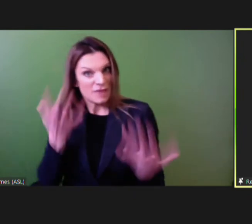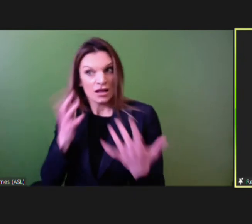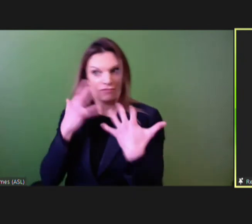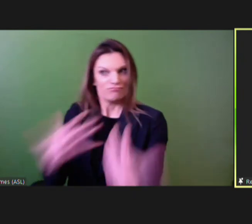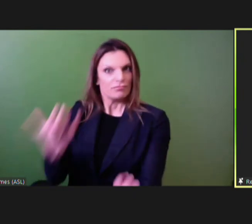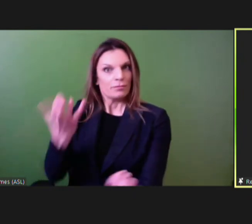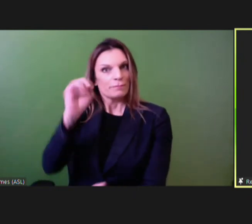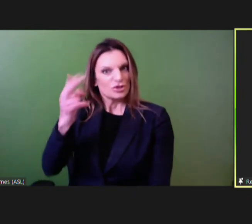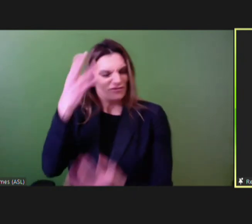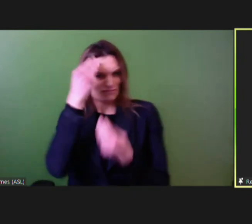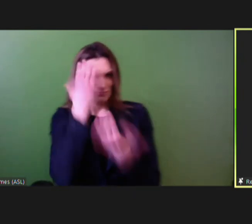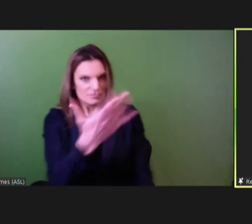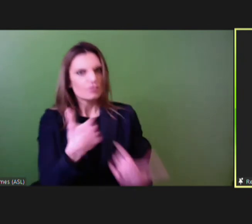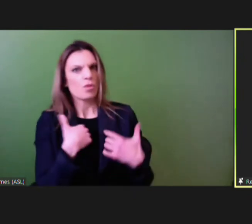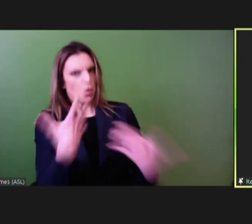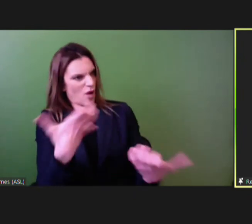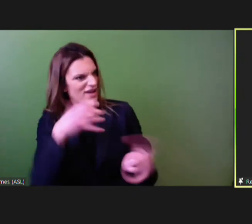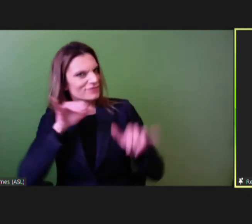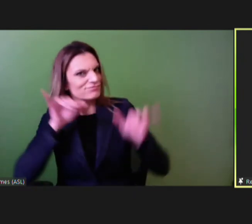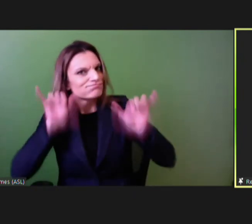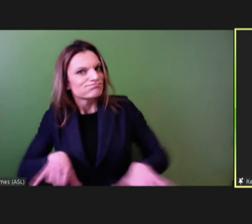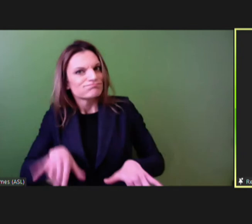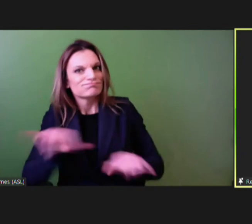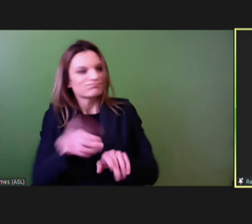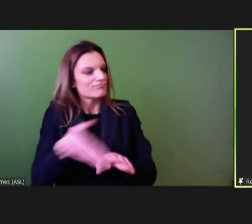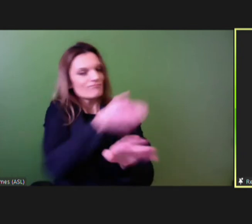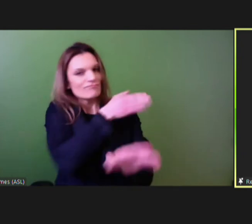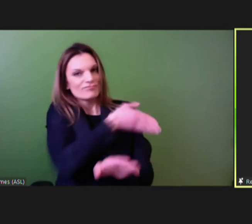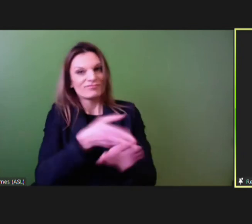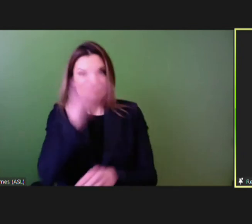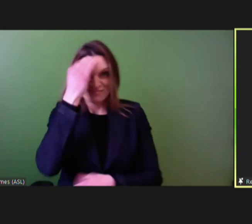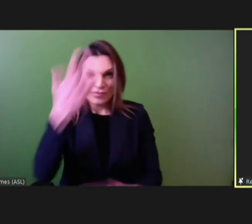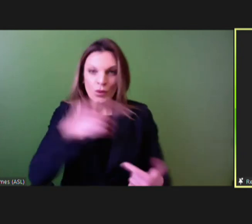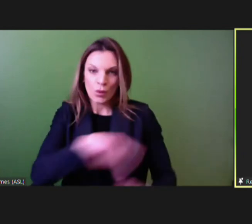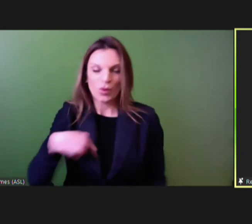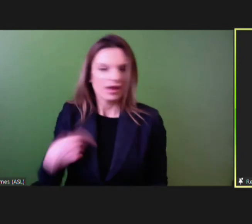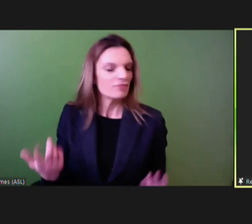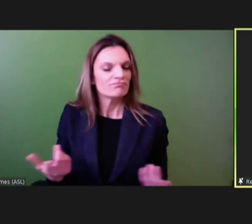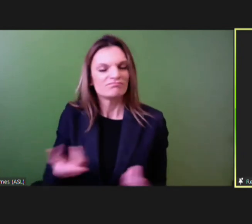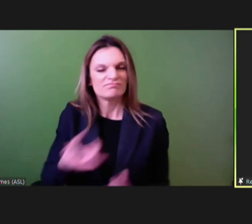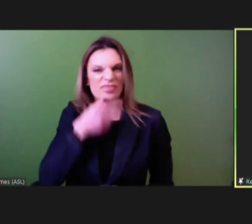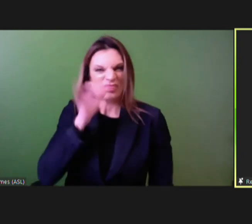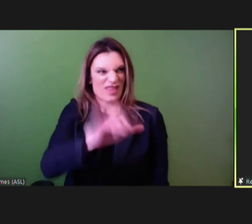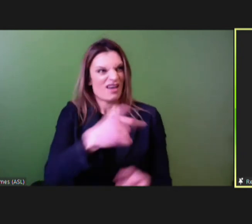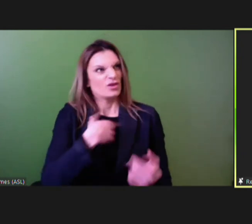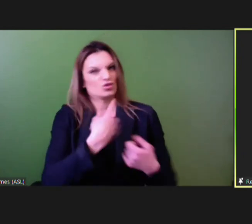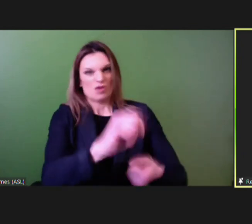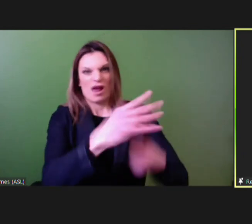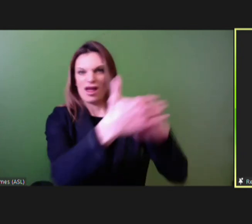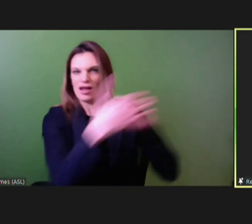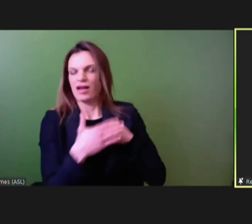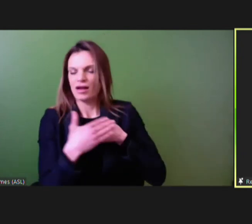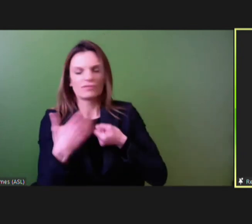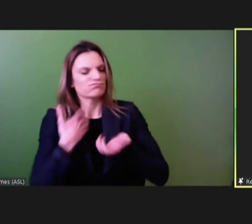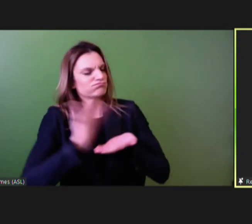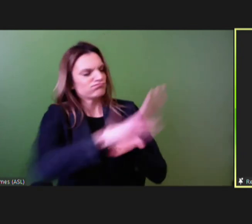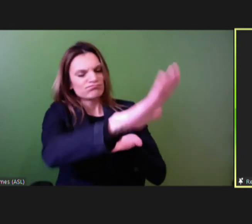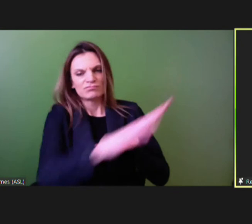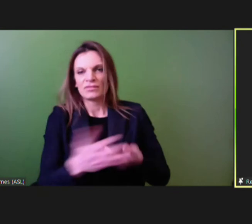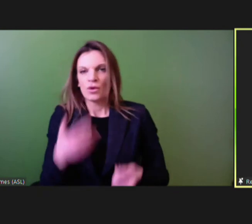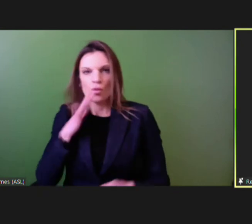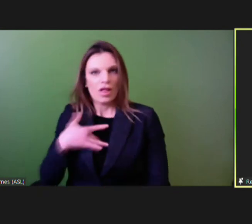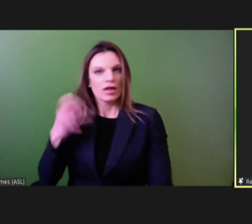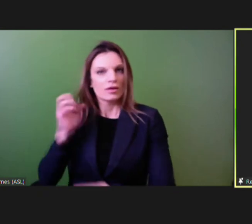them. The people of this state deserve better, and we will continue to fight back until we win against